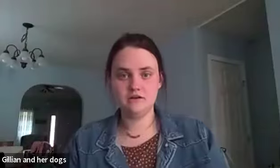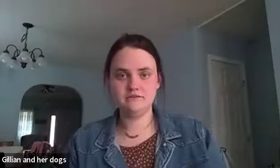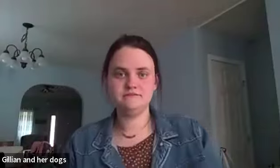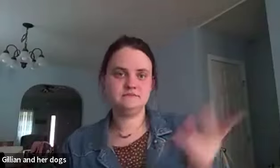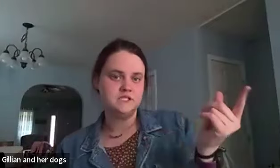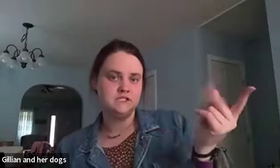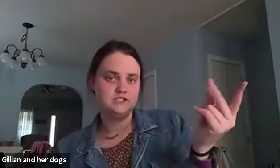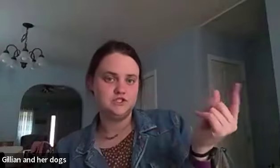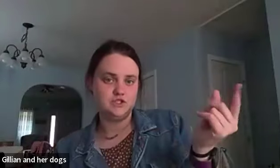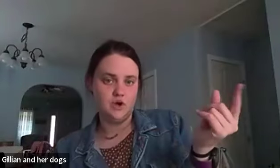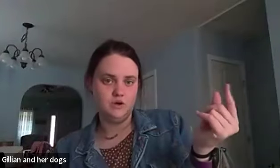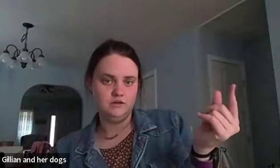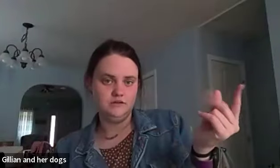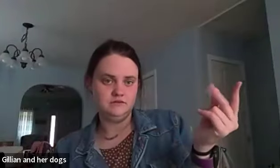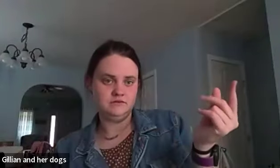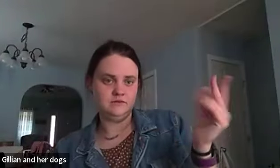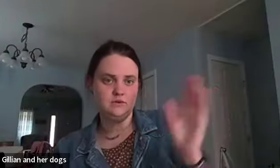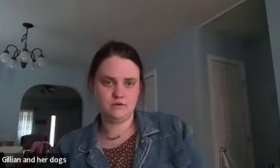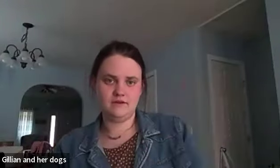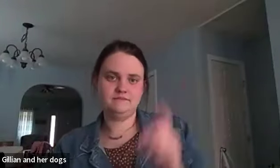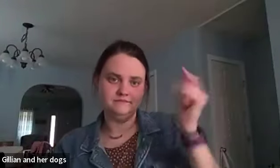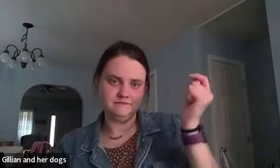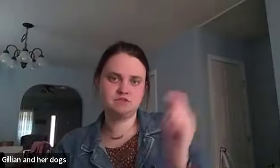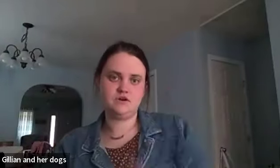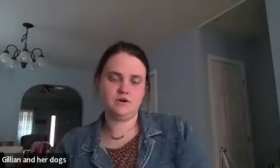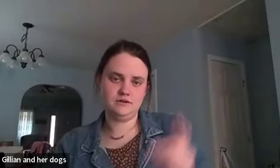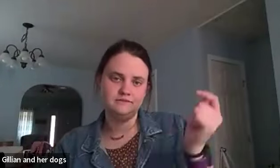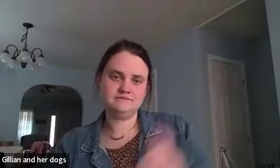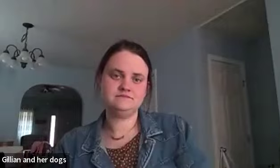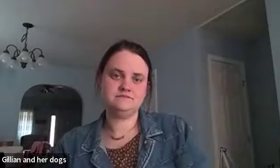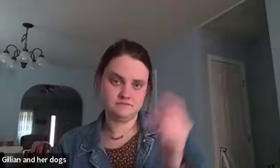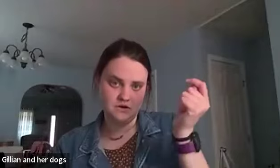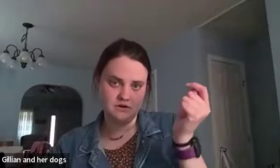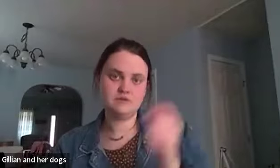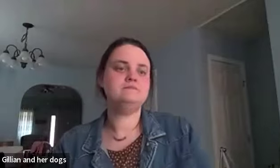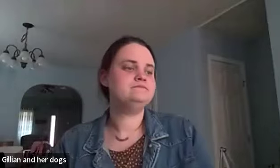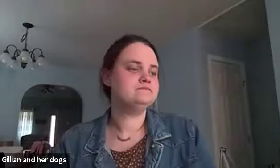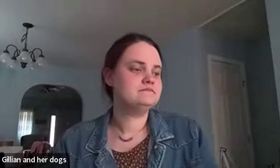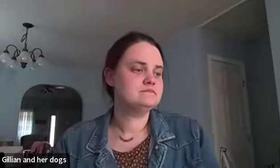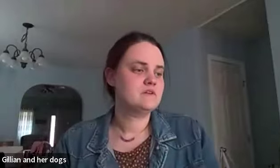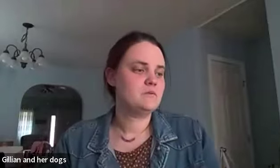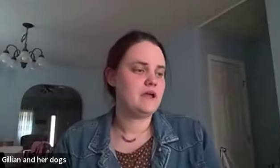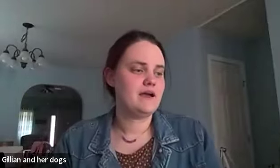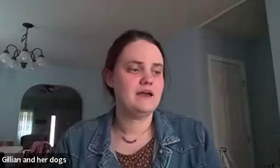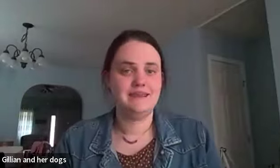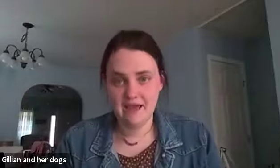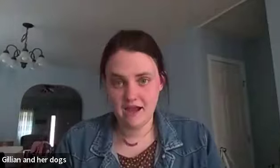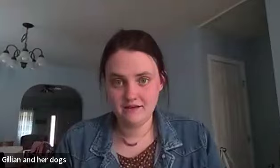dog, dog, or the dog, dog. We had